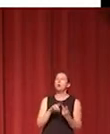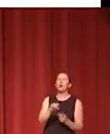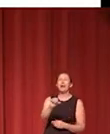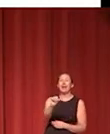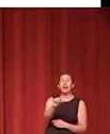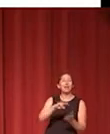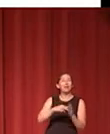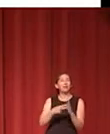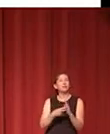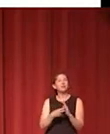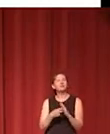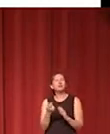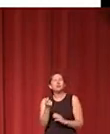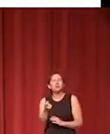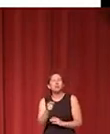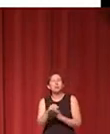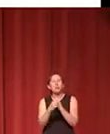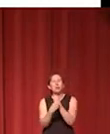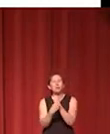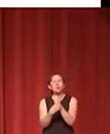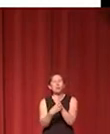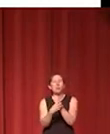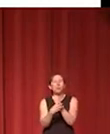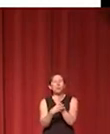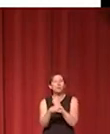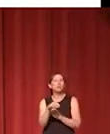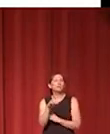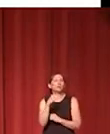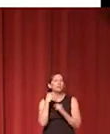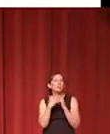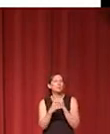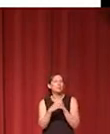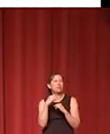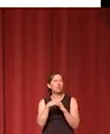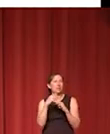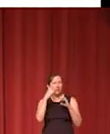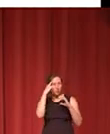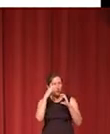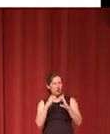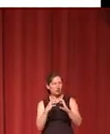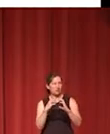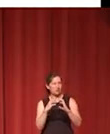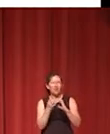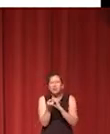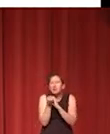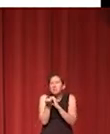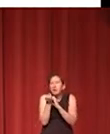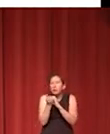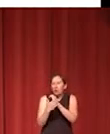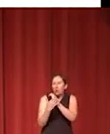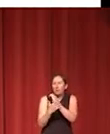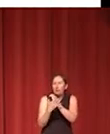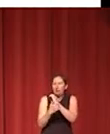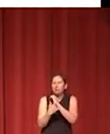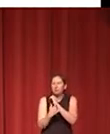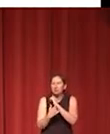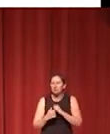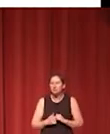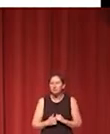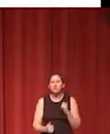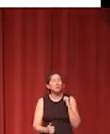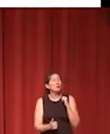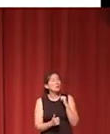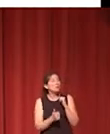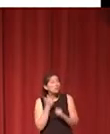some swelling or edema. These areas that show some of these darker spots are some microbleeds. Most of the time, people did not